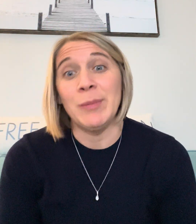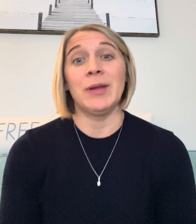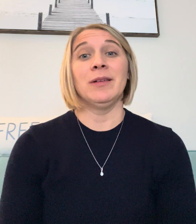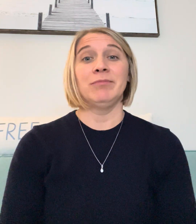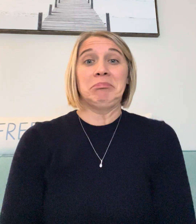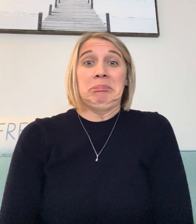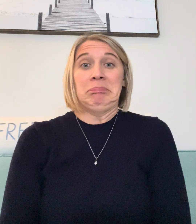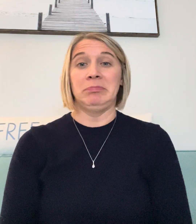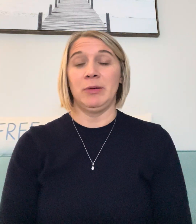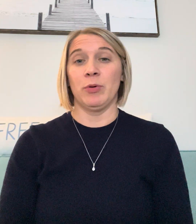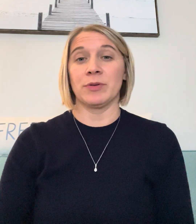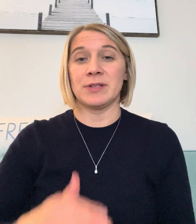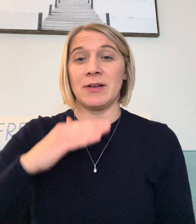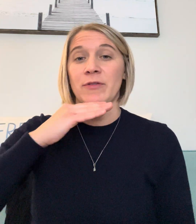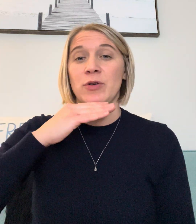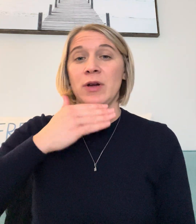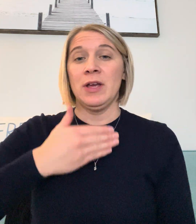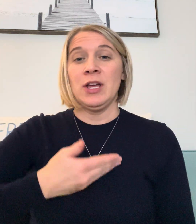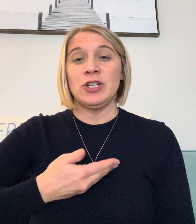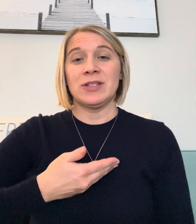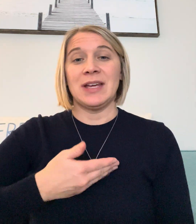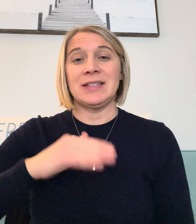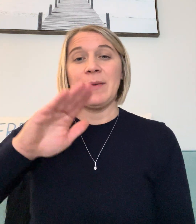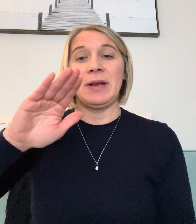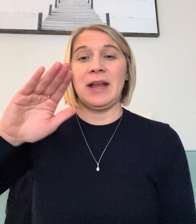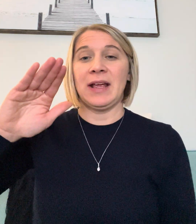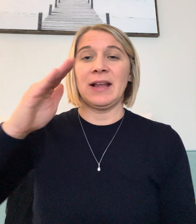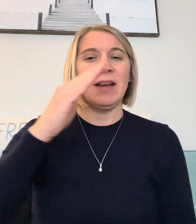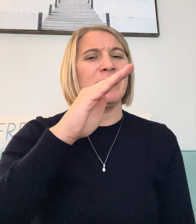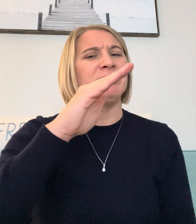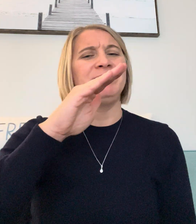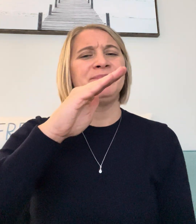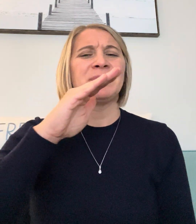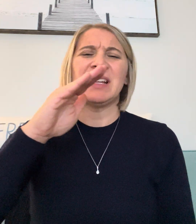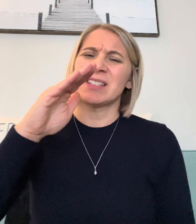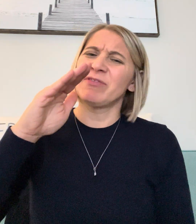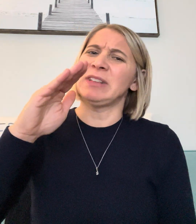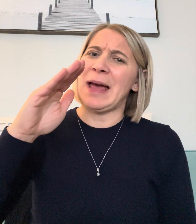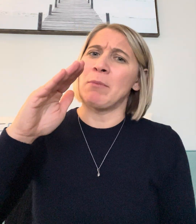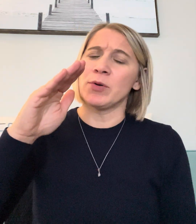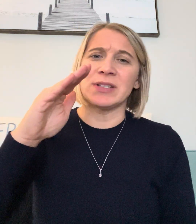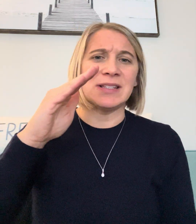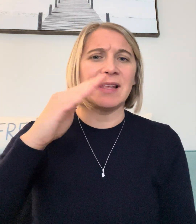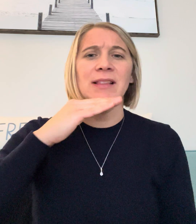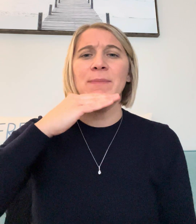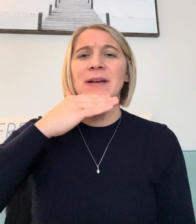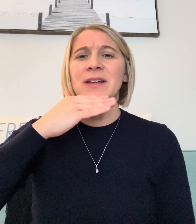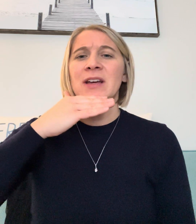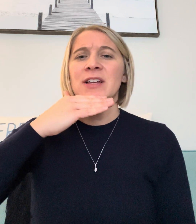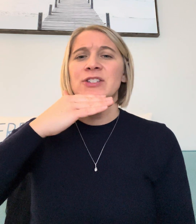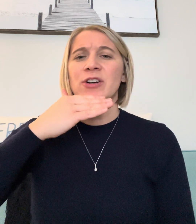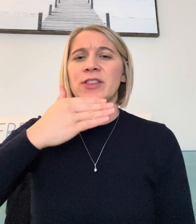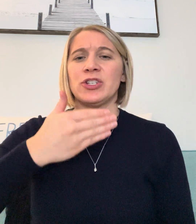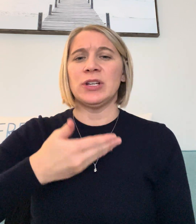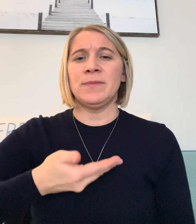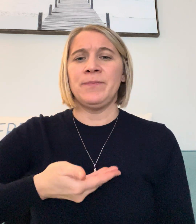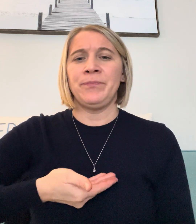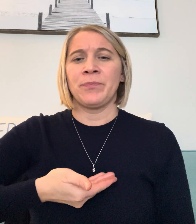a important sign for you. Just that dominant hand, kind of it's flat mostly, slightly bent. Start at the chin,